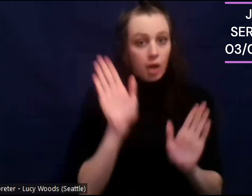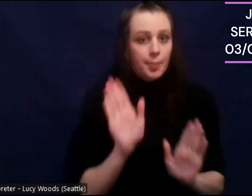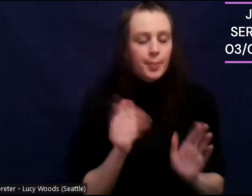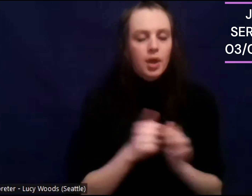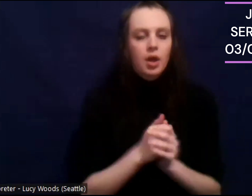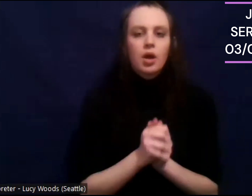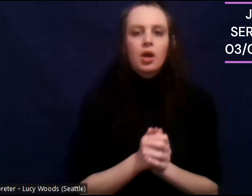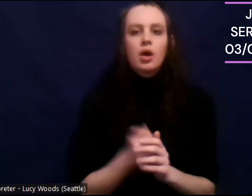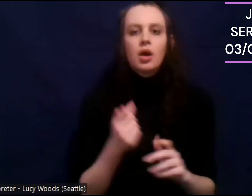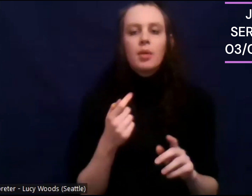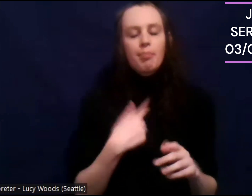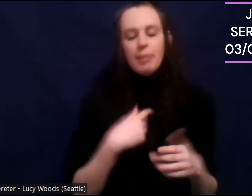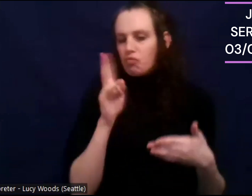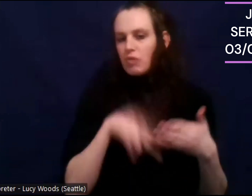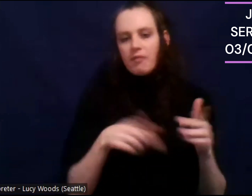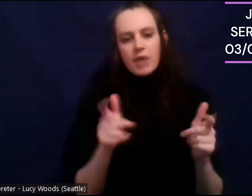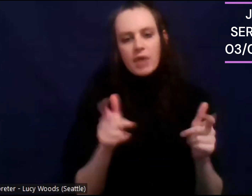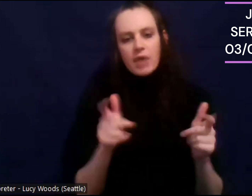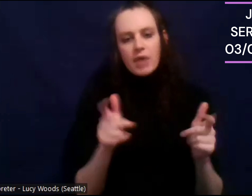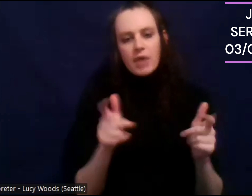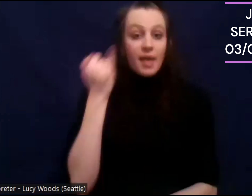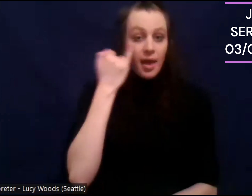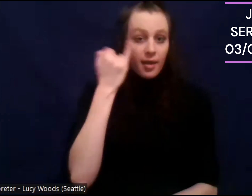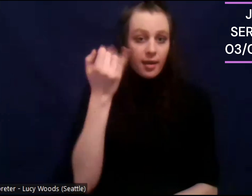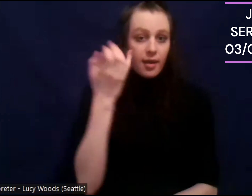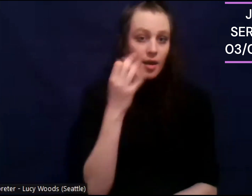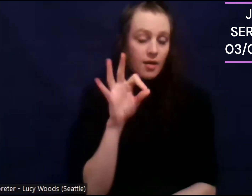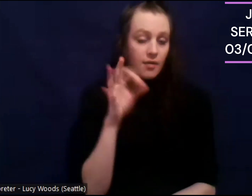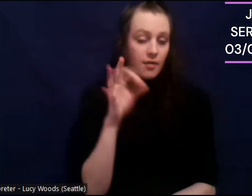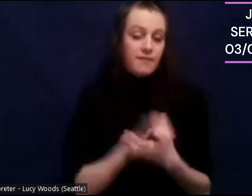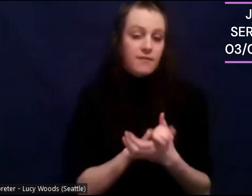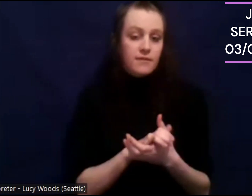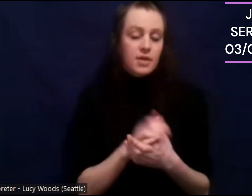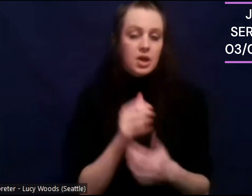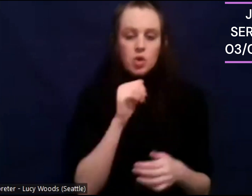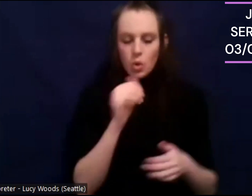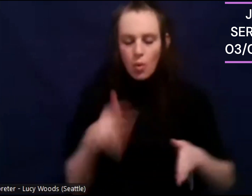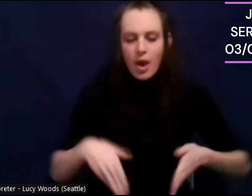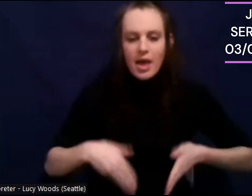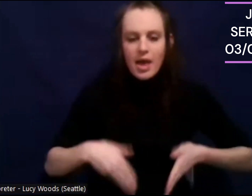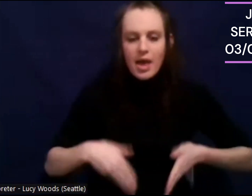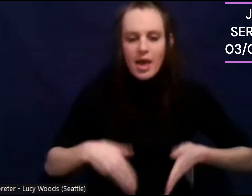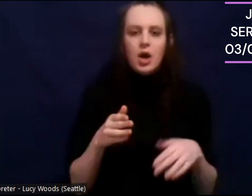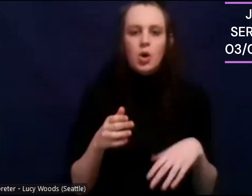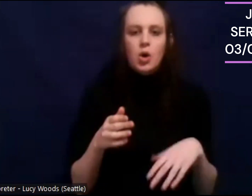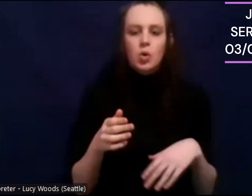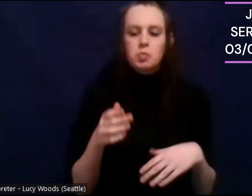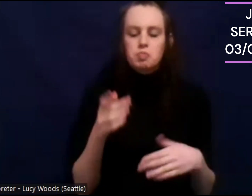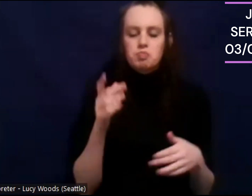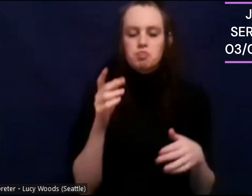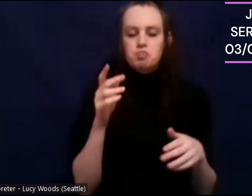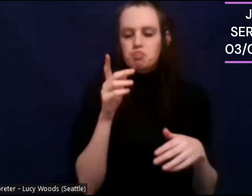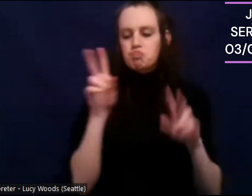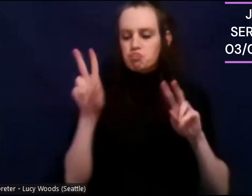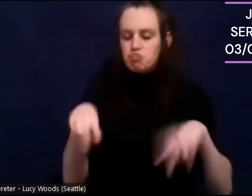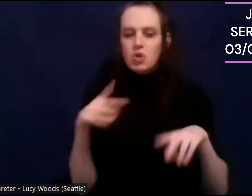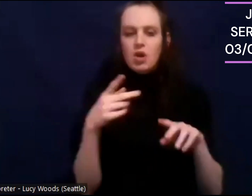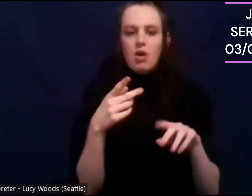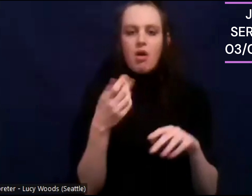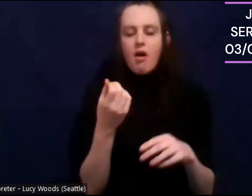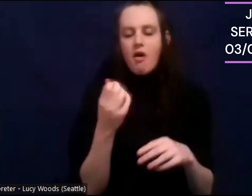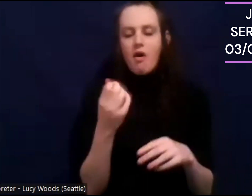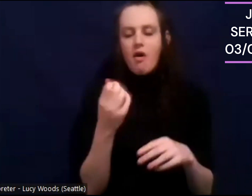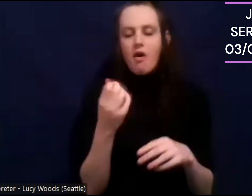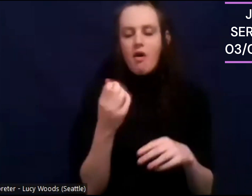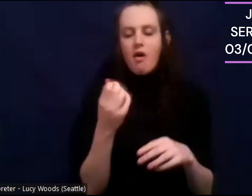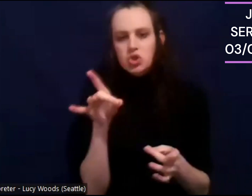I'll just read it real quick. The idea of faith. Do not let any prejudice you may have against spiritual terms deter you from honestly asking yourself what they